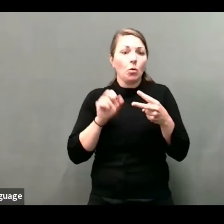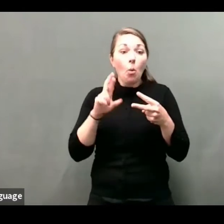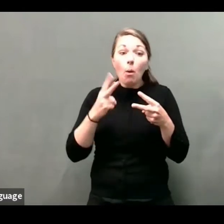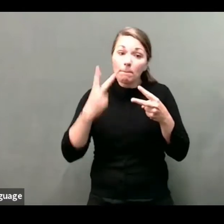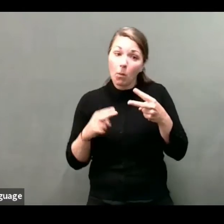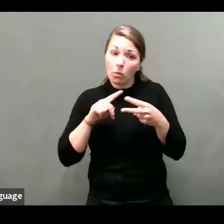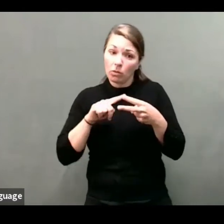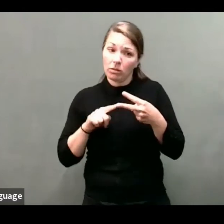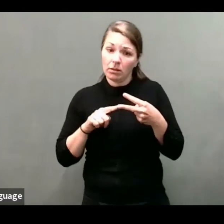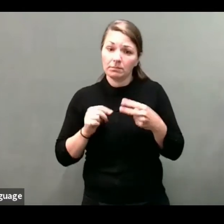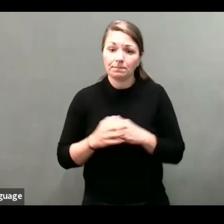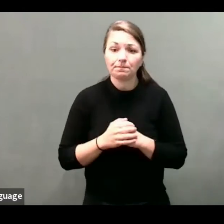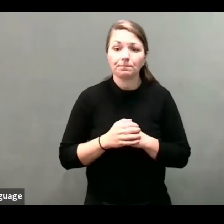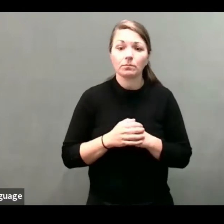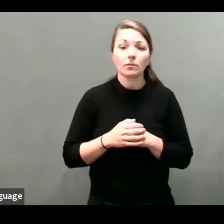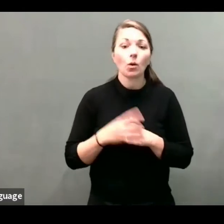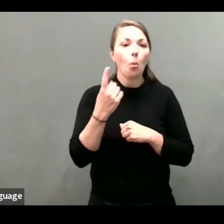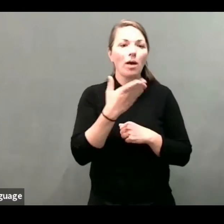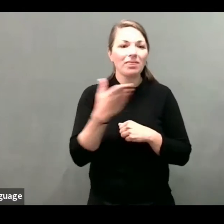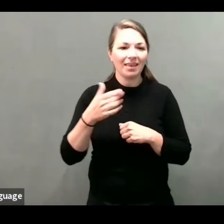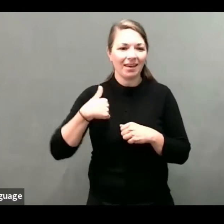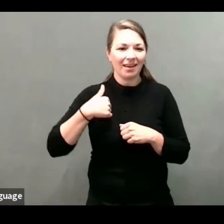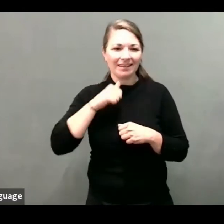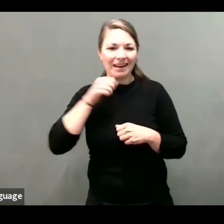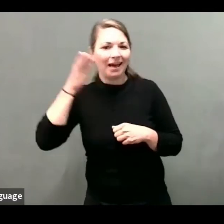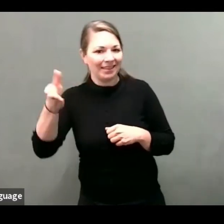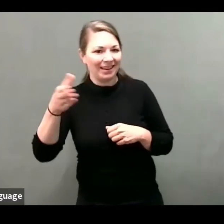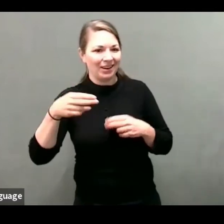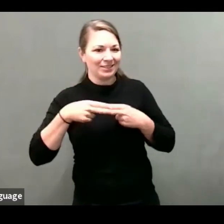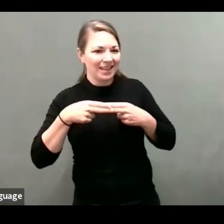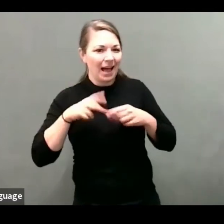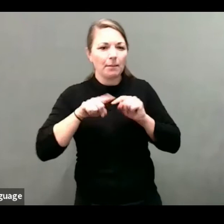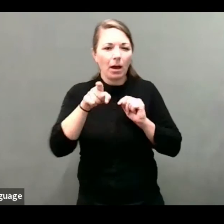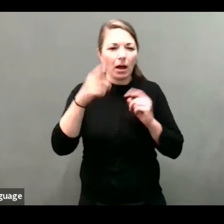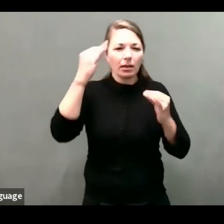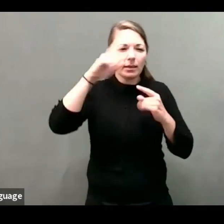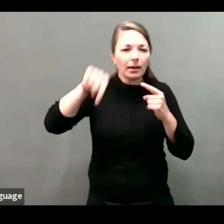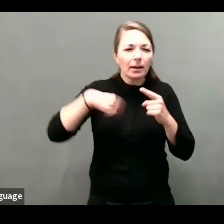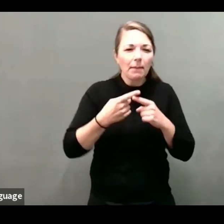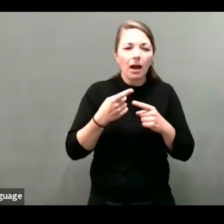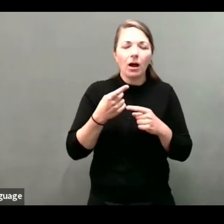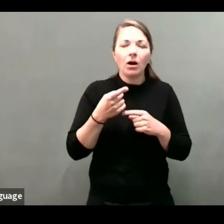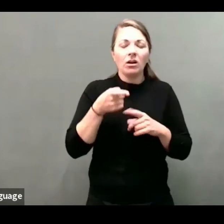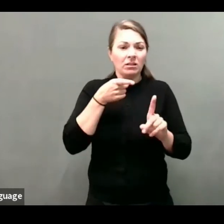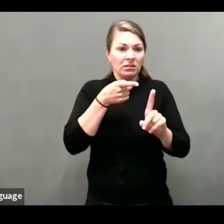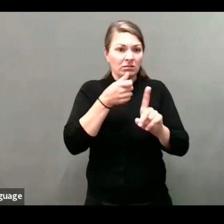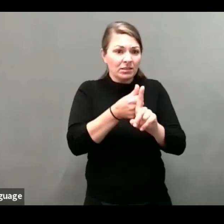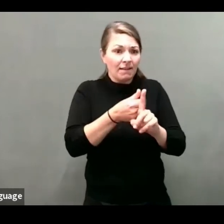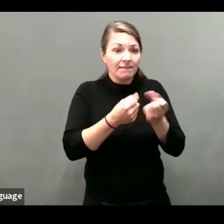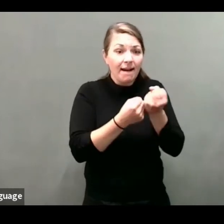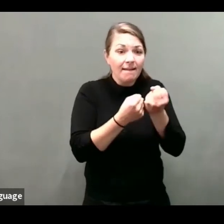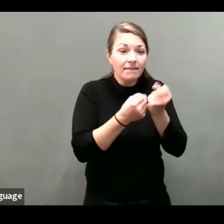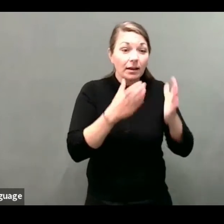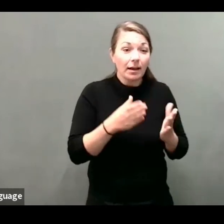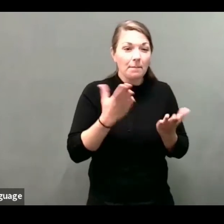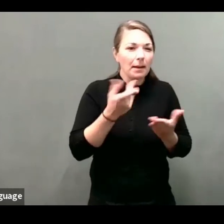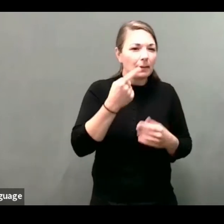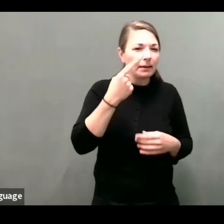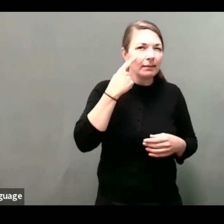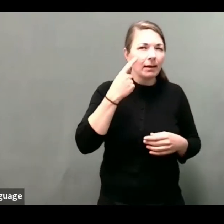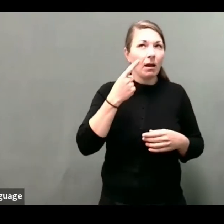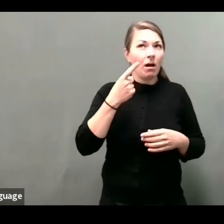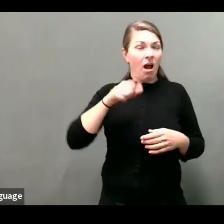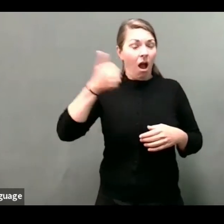things. One thing that's not on your slide, but to think about as advocates, is that there might be other reasons that a survivor needs